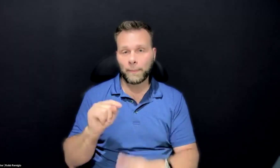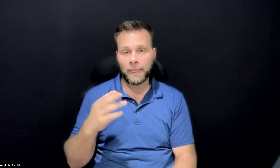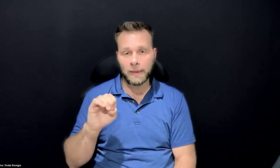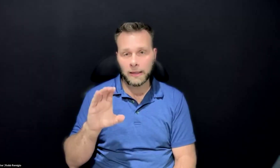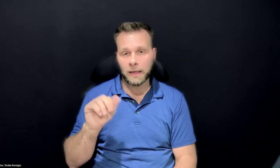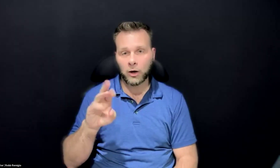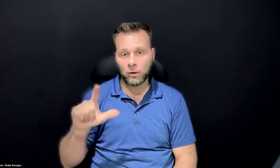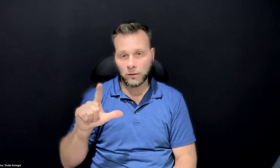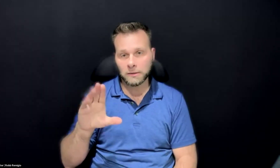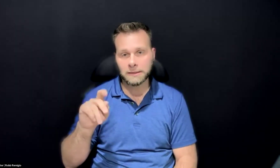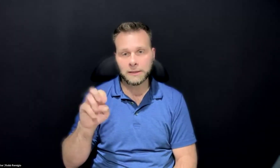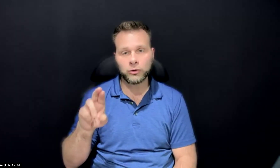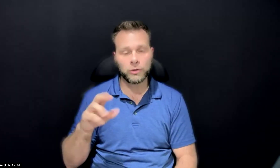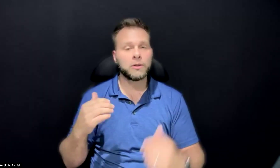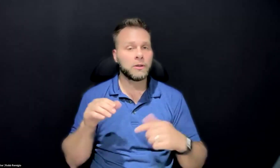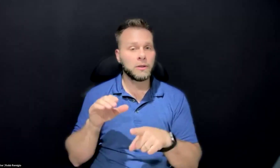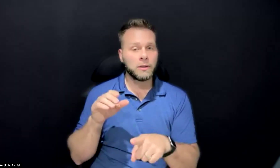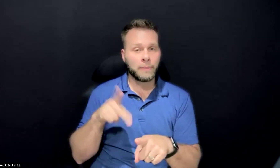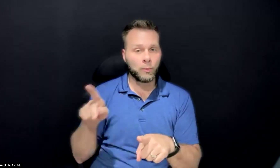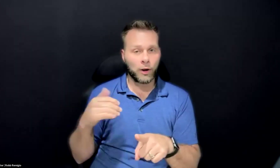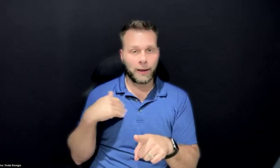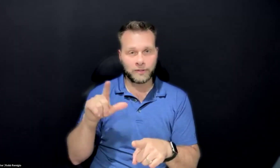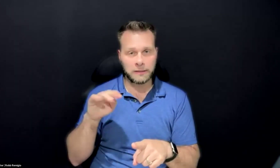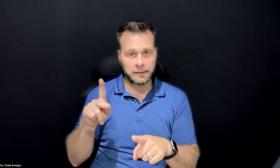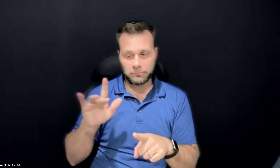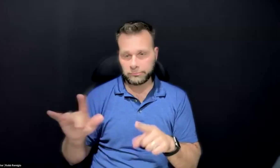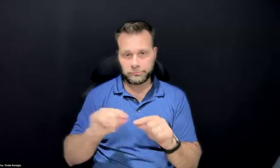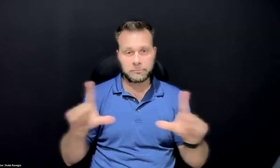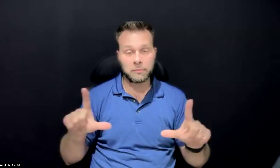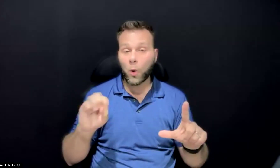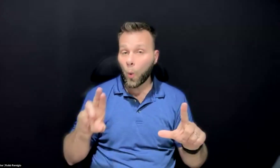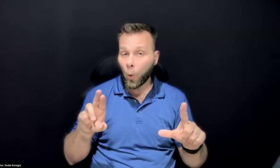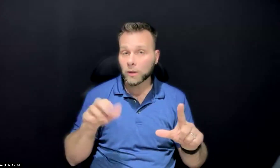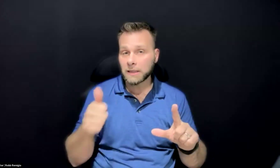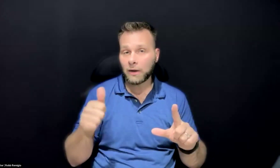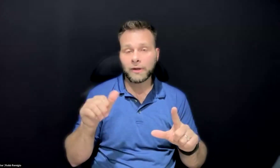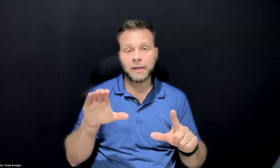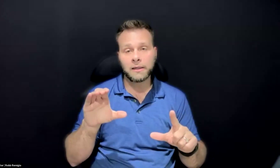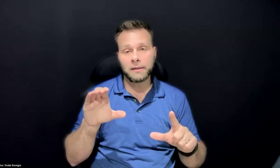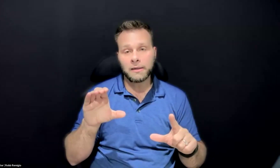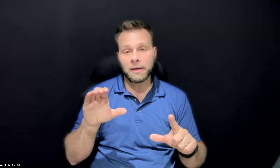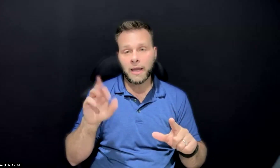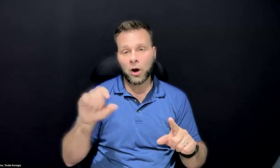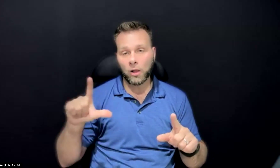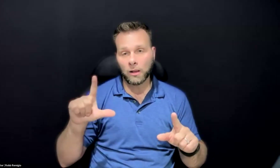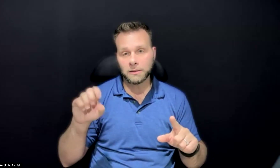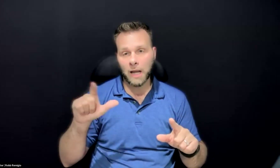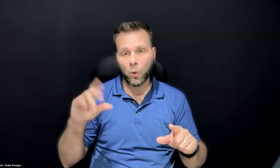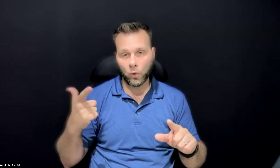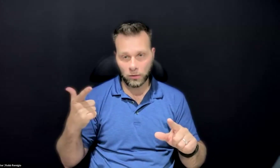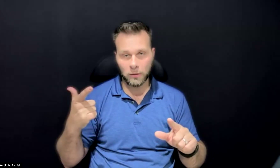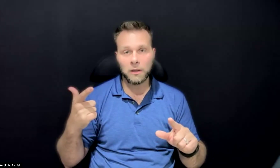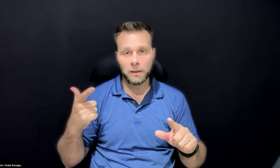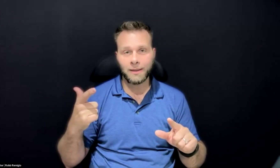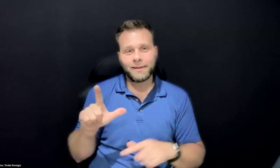a link in the PowerPoint, but you could just go to carroll.org and then the link for shop. That's